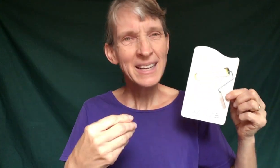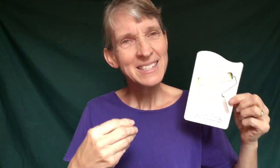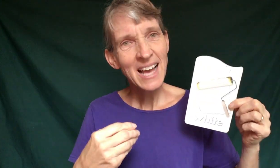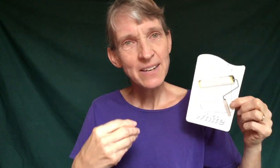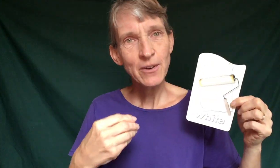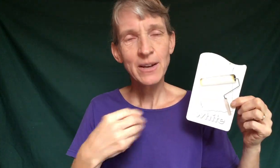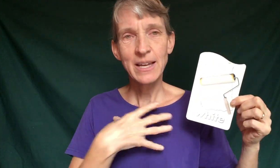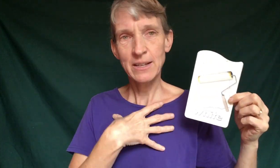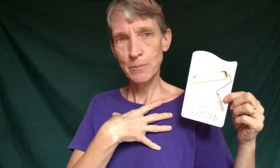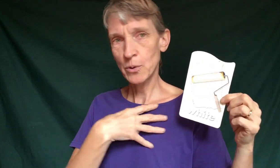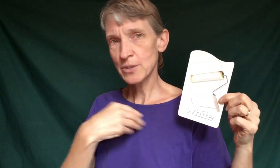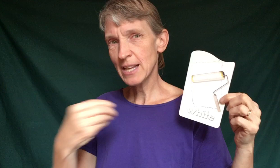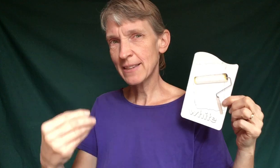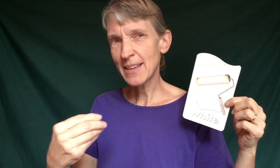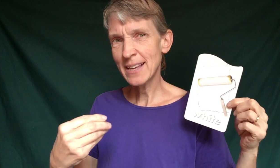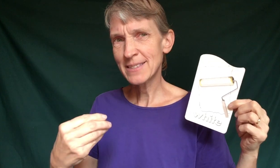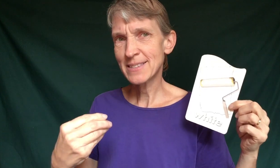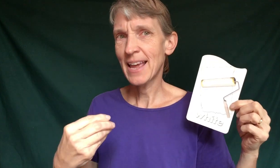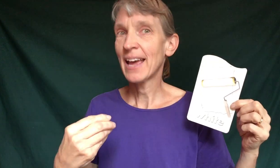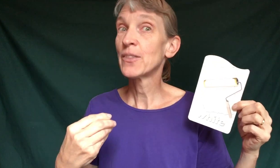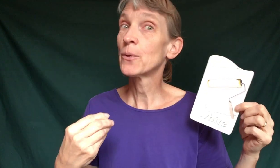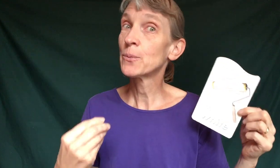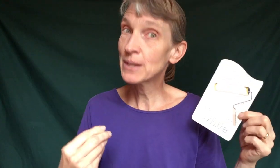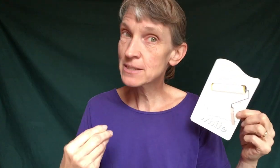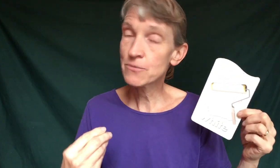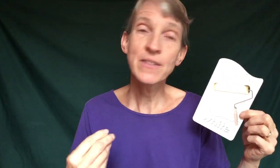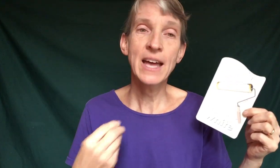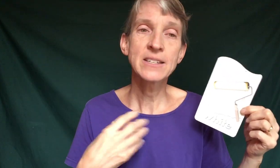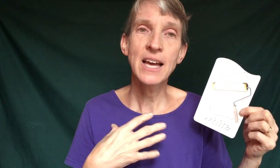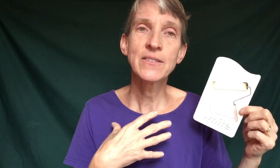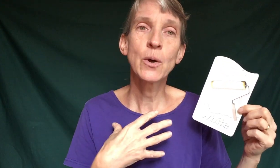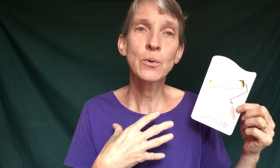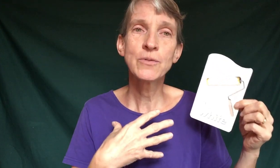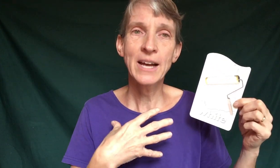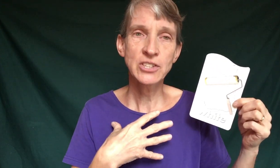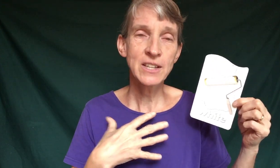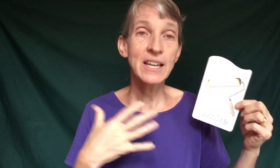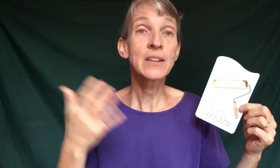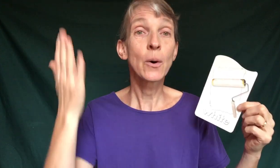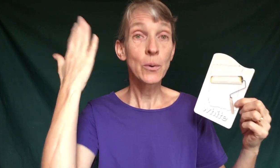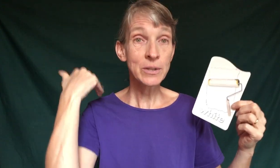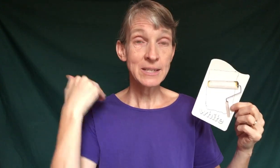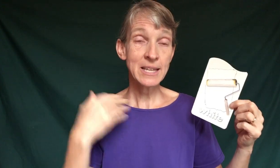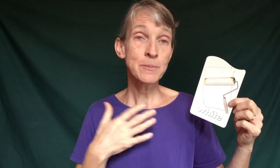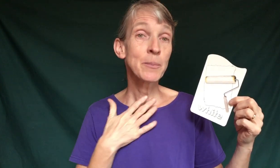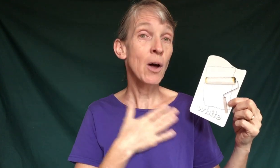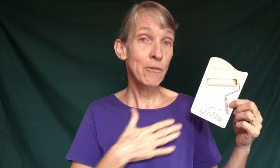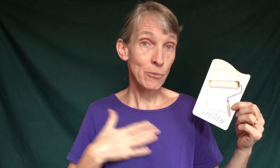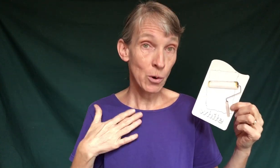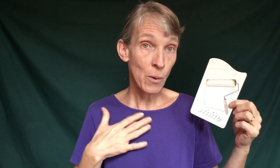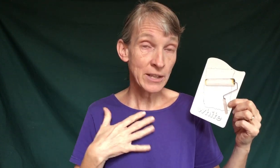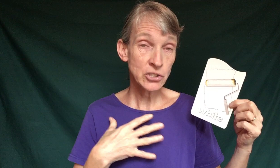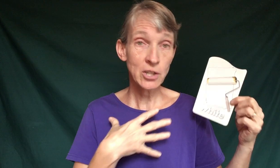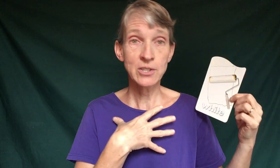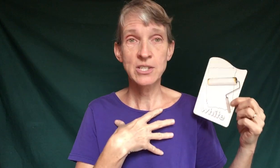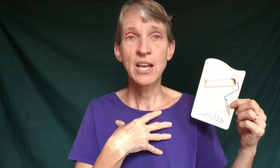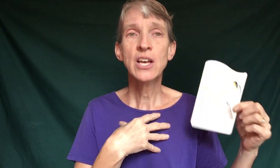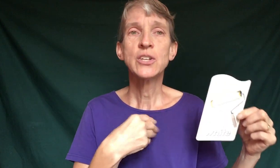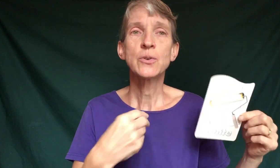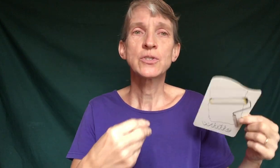is kind of, it pulls like this, and the reason for that is kind of an old-fashioned thing. In the olden days, people often wore white shirts. So it's sort